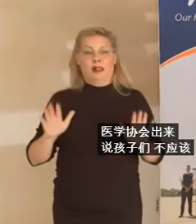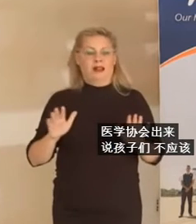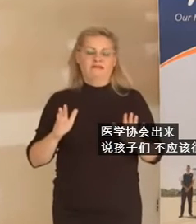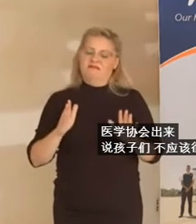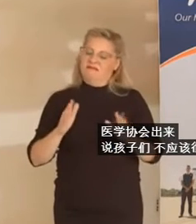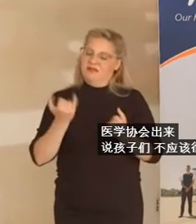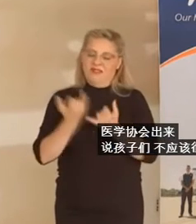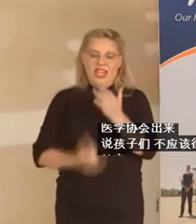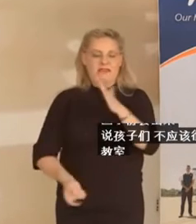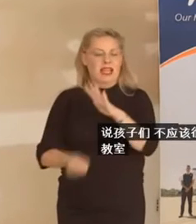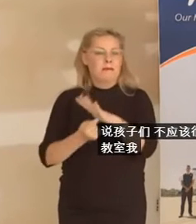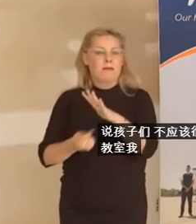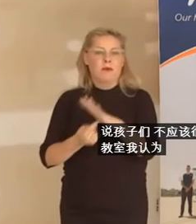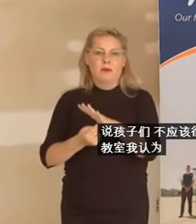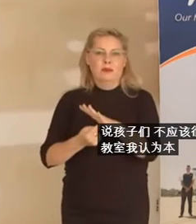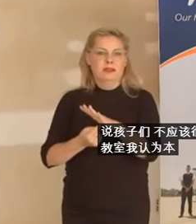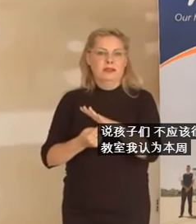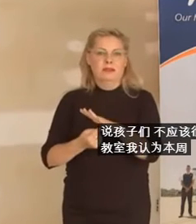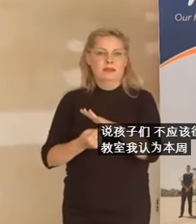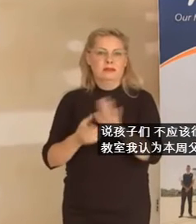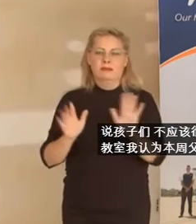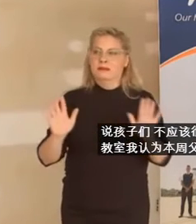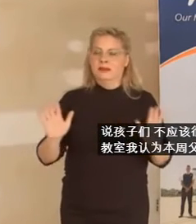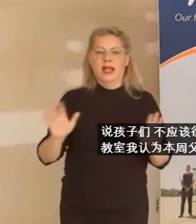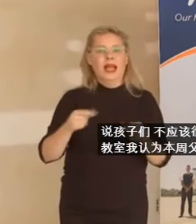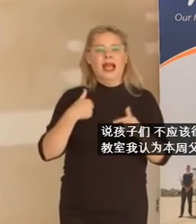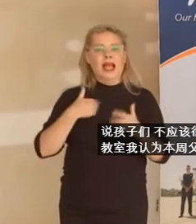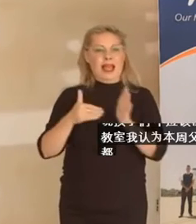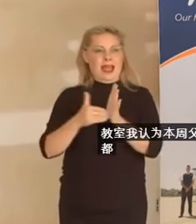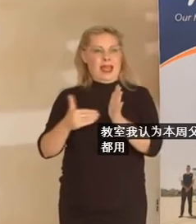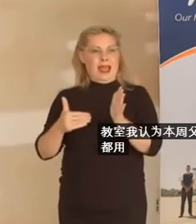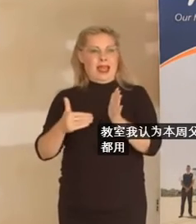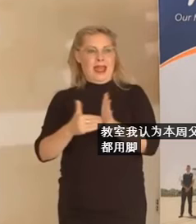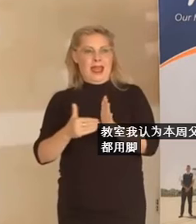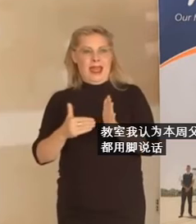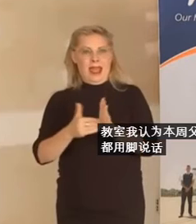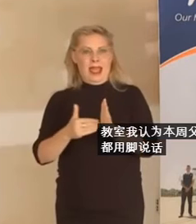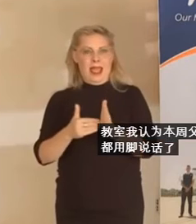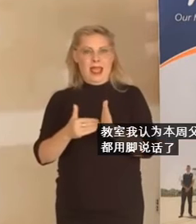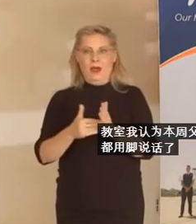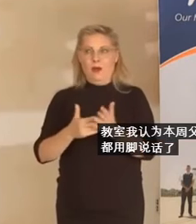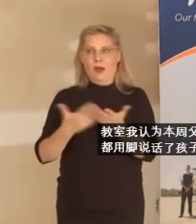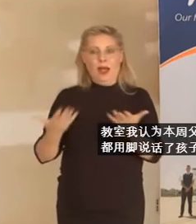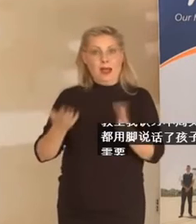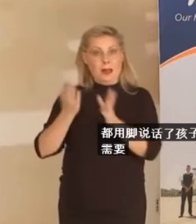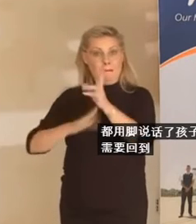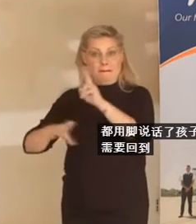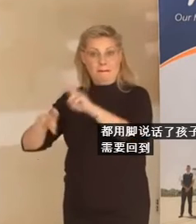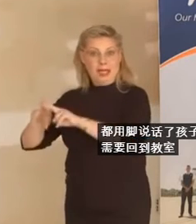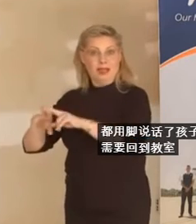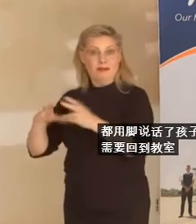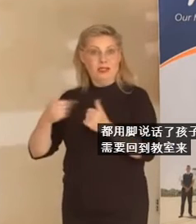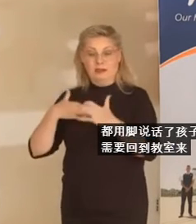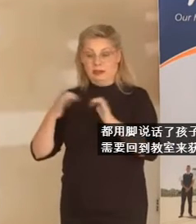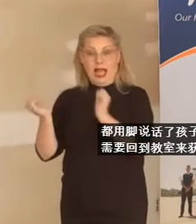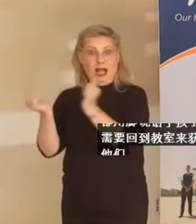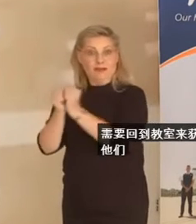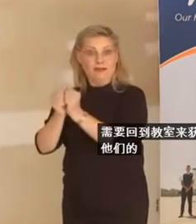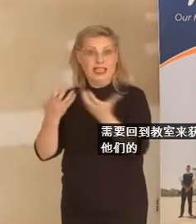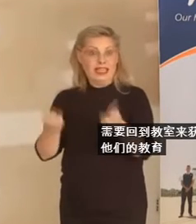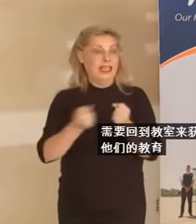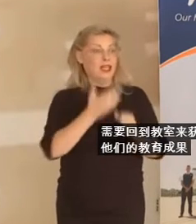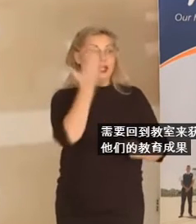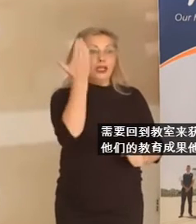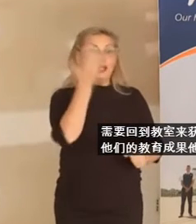saying kids shouldn't go back to classroom, well, I think parents and kids spoke with their feet this week. Kids need to be back in the classroom for